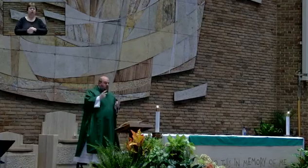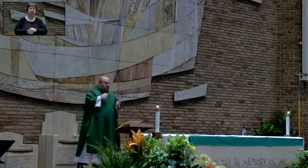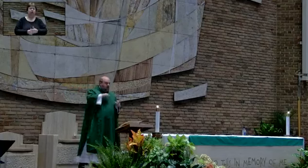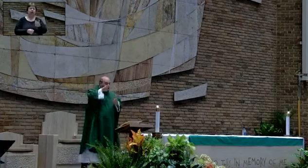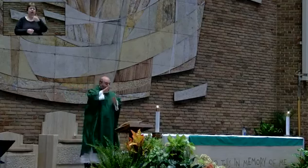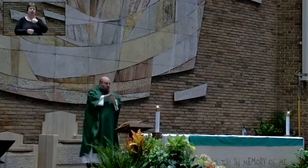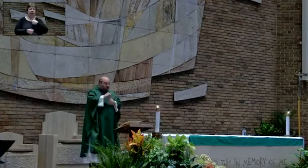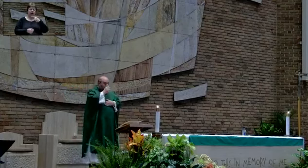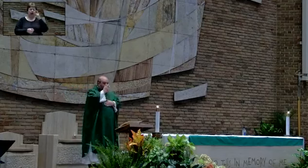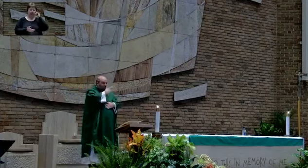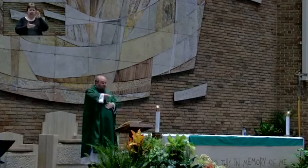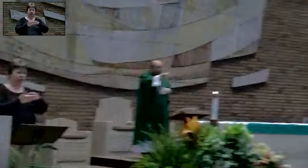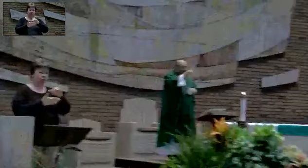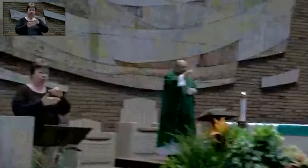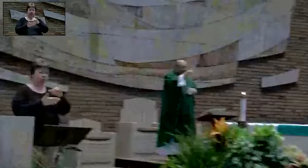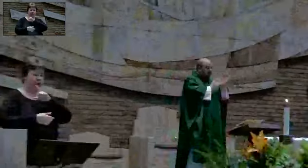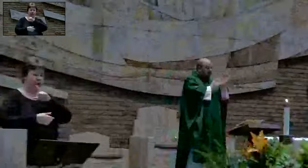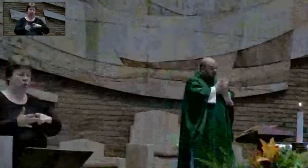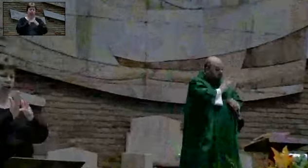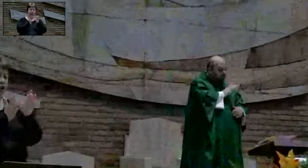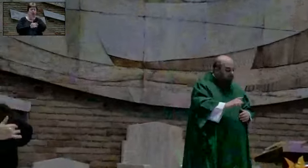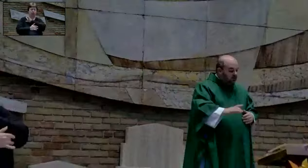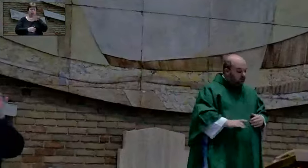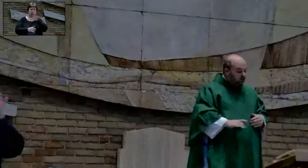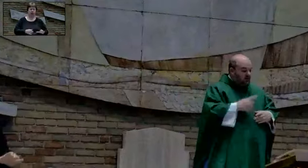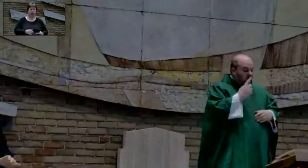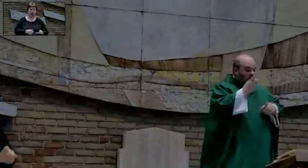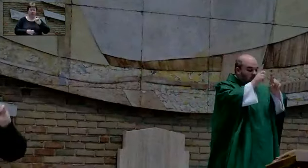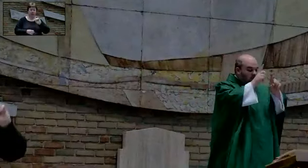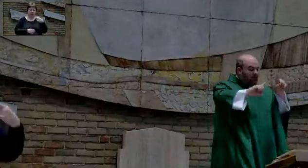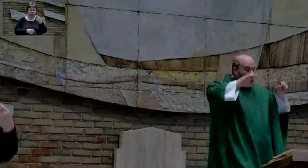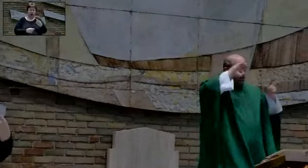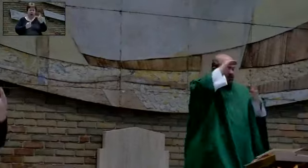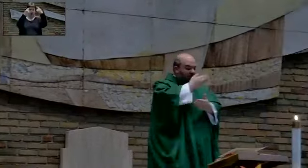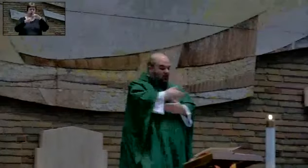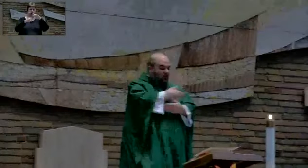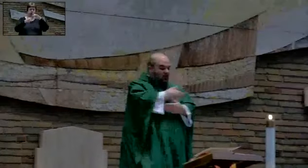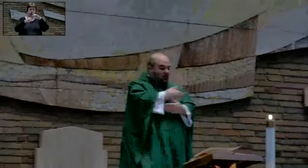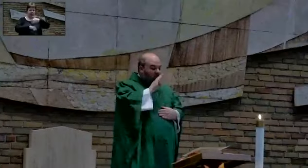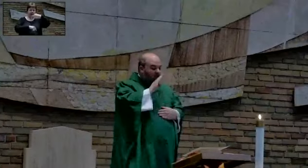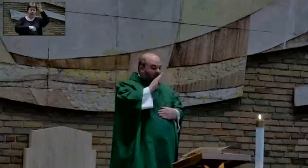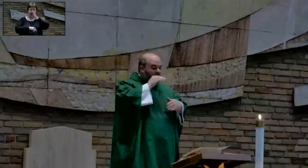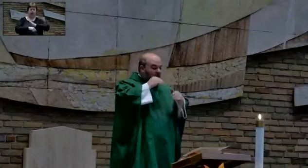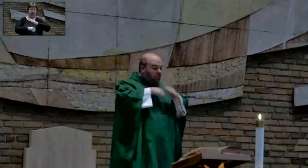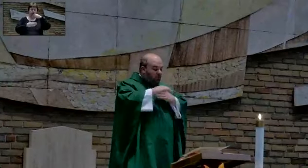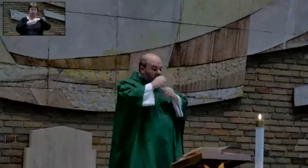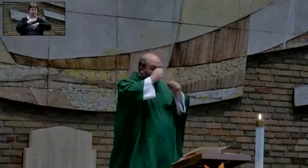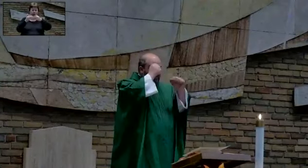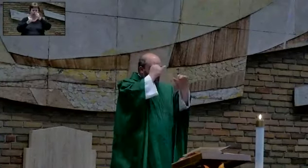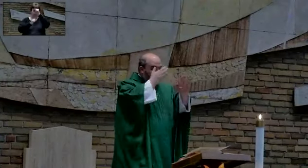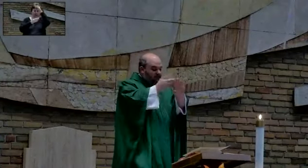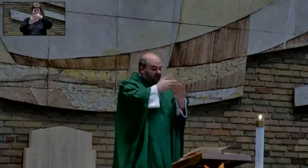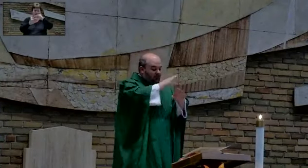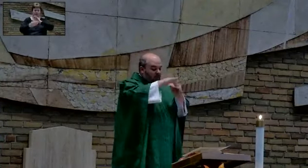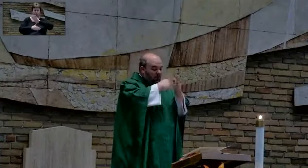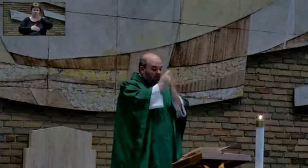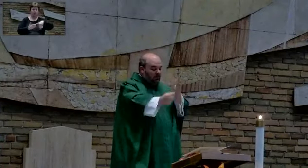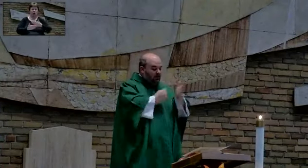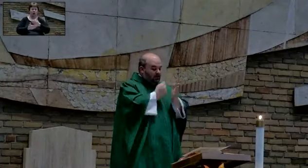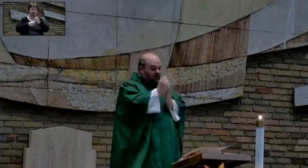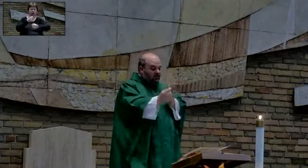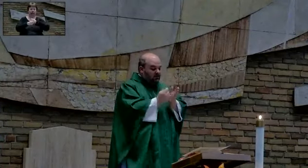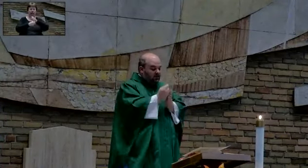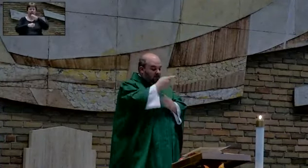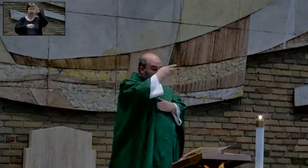invisible. I believe in one Lord, Jesus Christ, the only begotten Son of God, born of the Father before